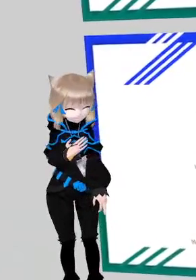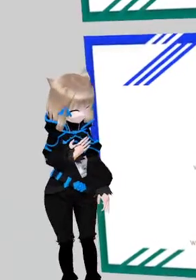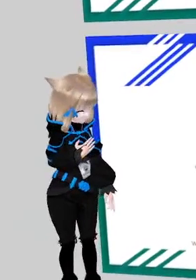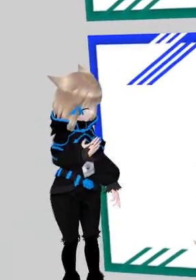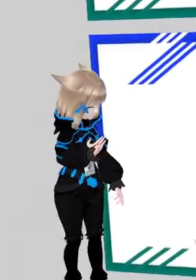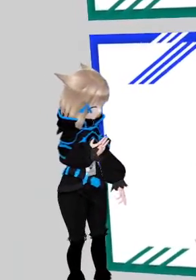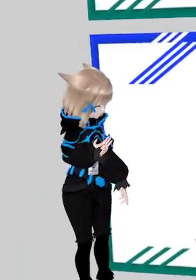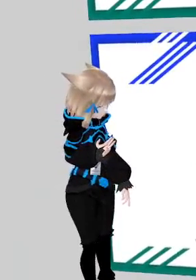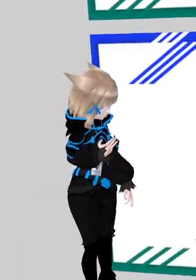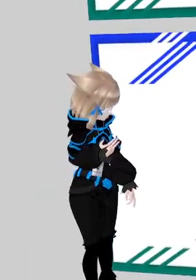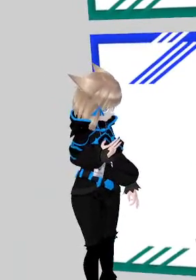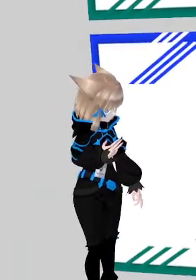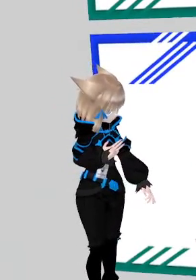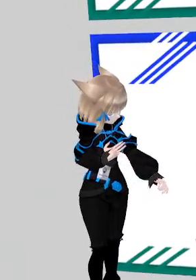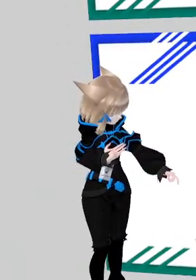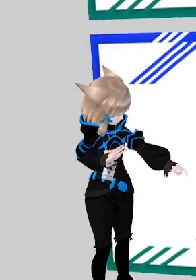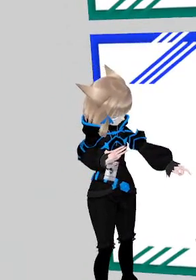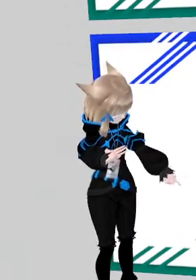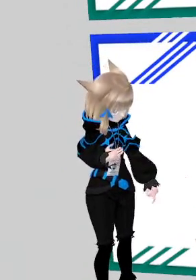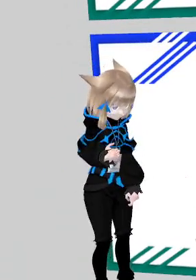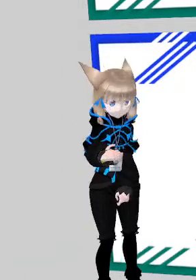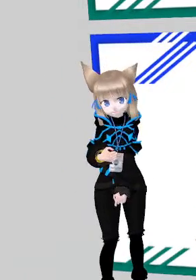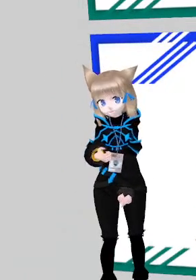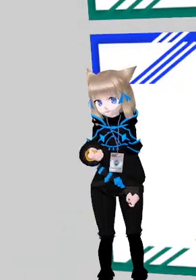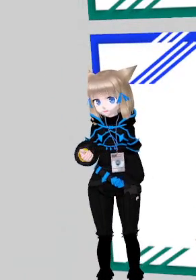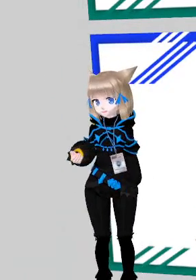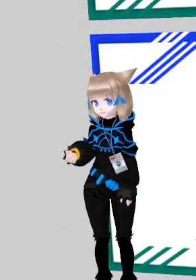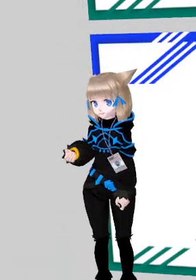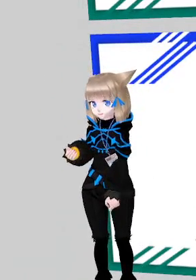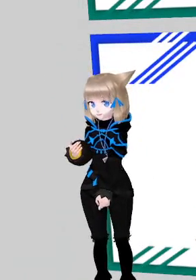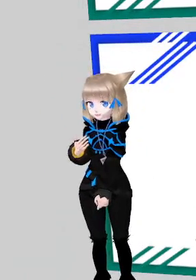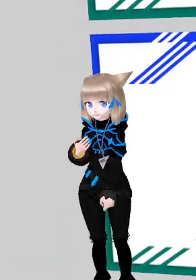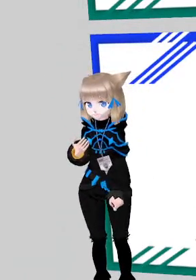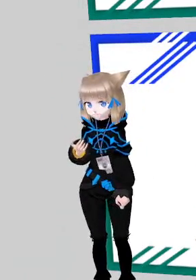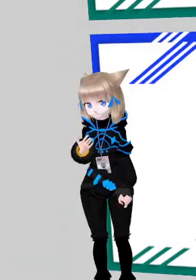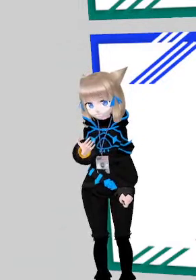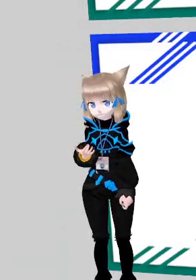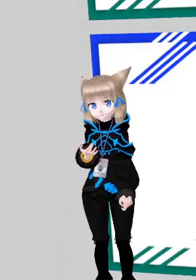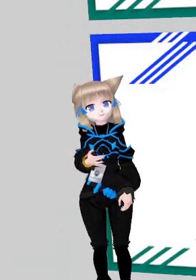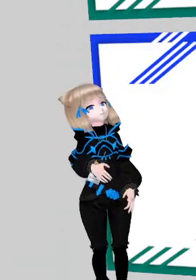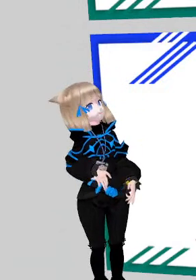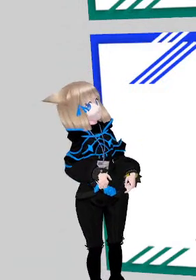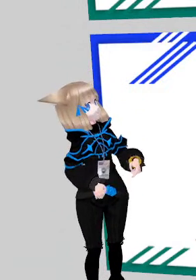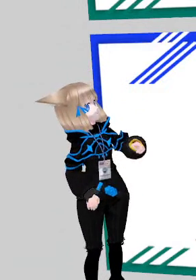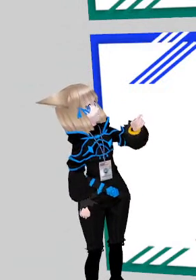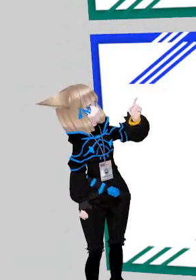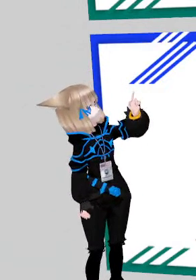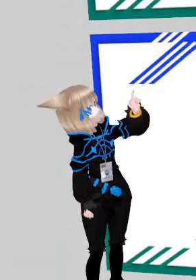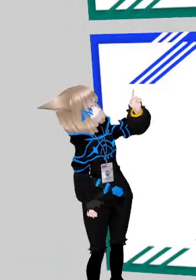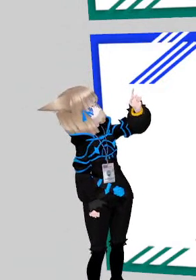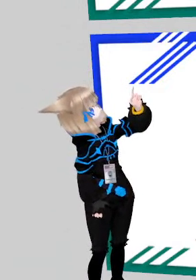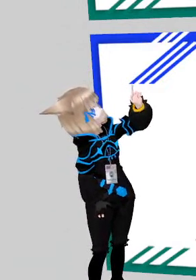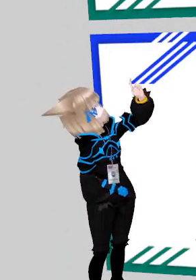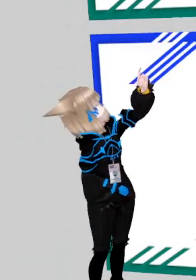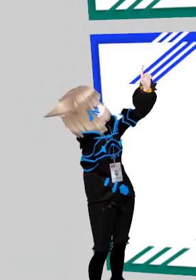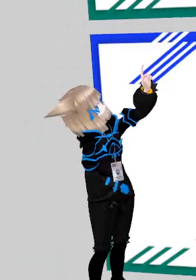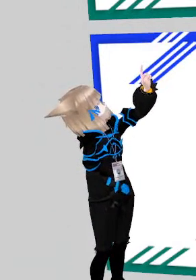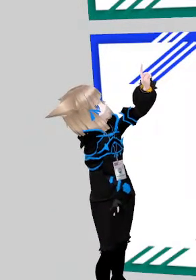first started. And then the Handspeak's a really good dictionary that it's my personal favorite.